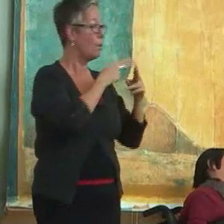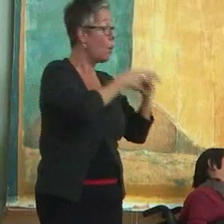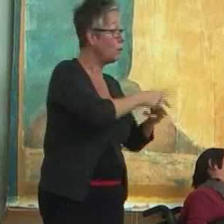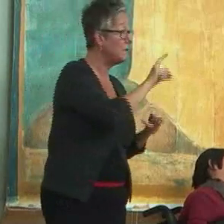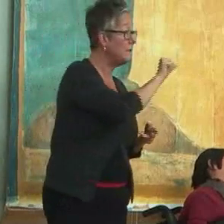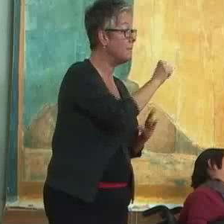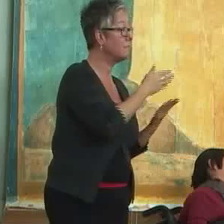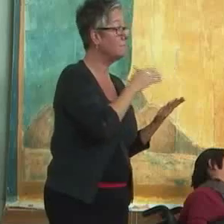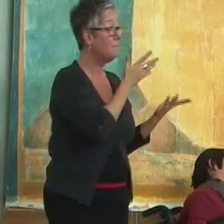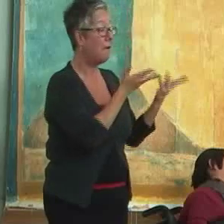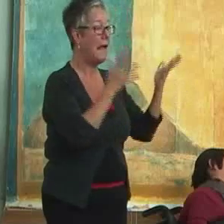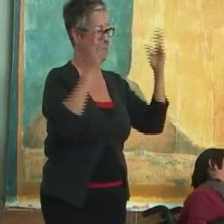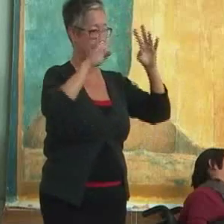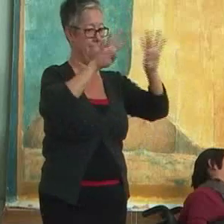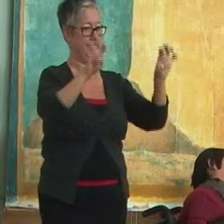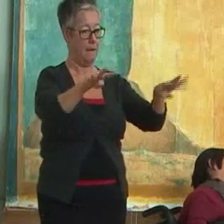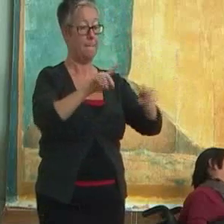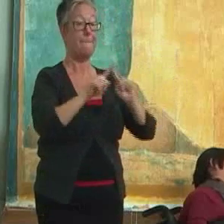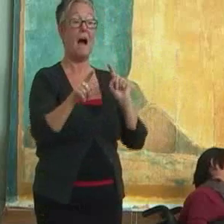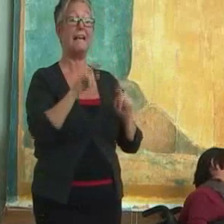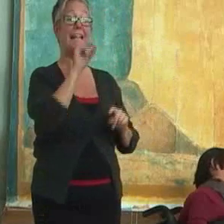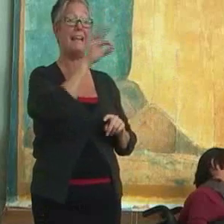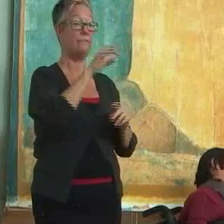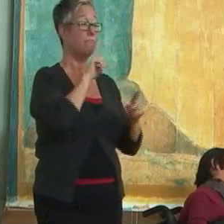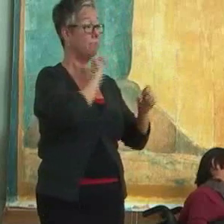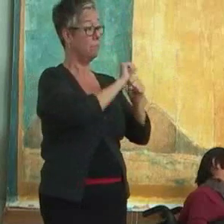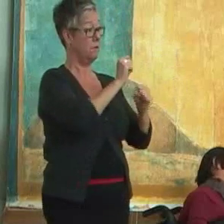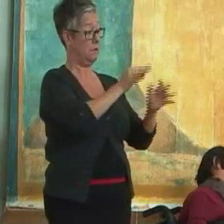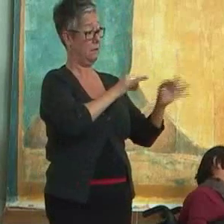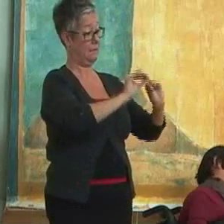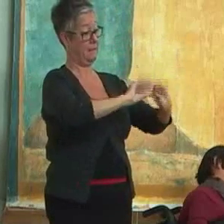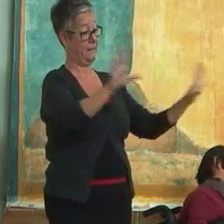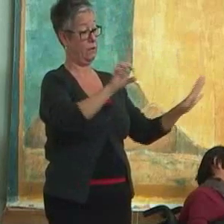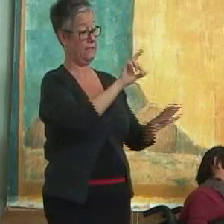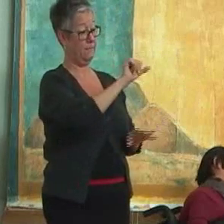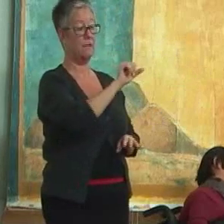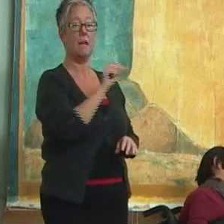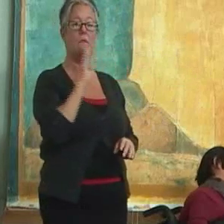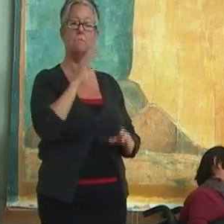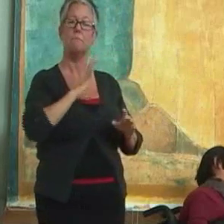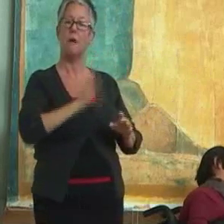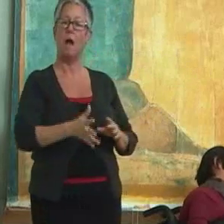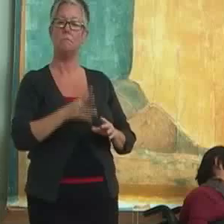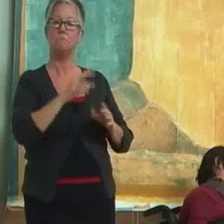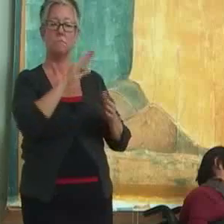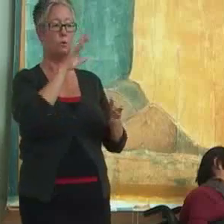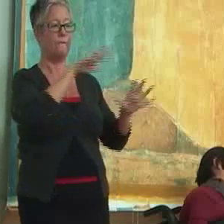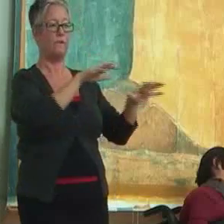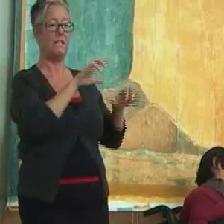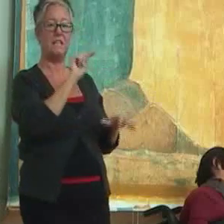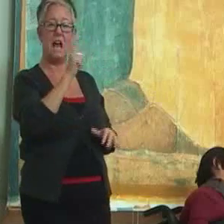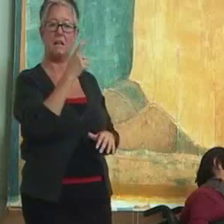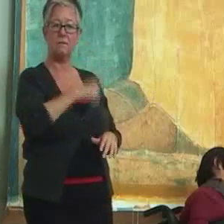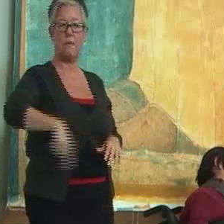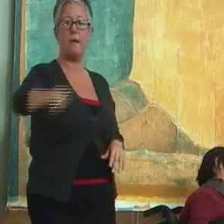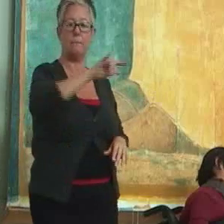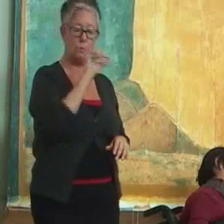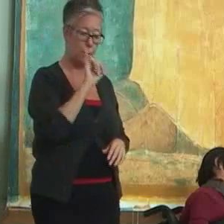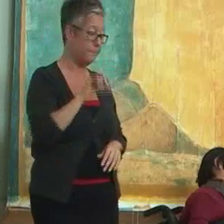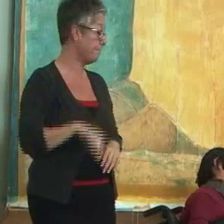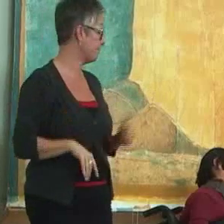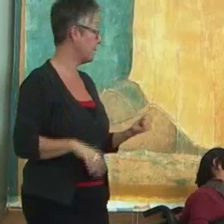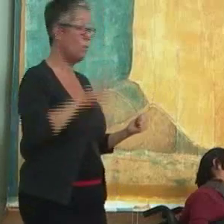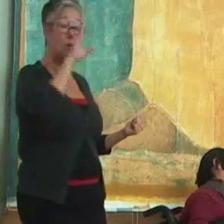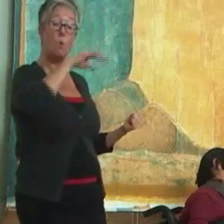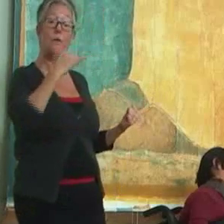yes, subject to that definition, yes. Okay, thank you. People with disabilities, as we said, make up 15% of the